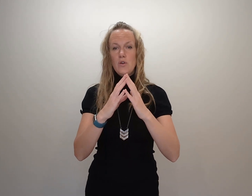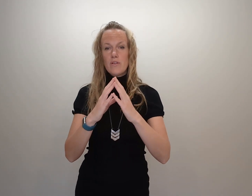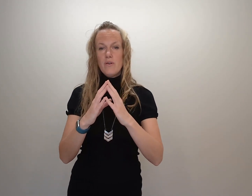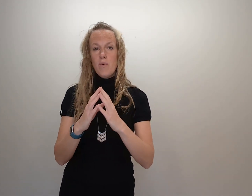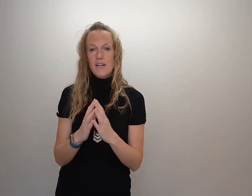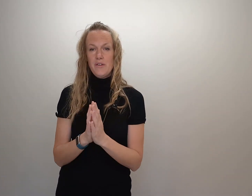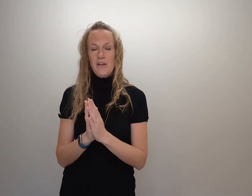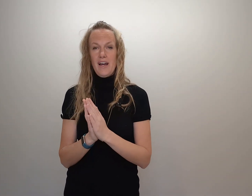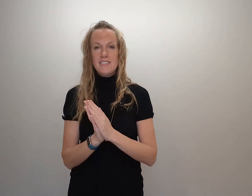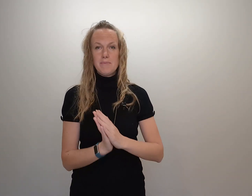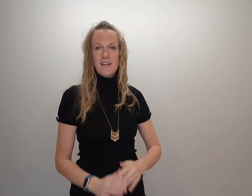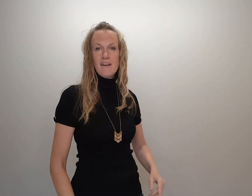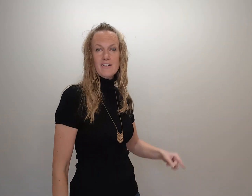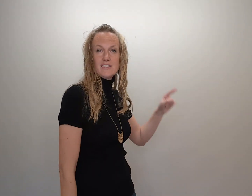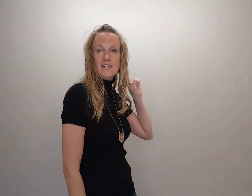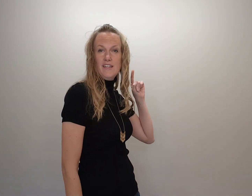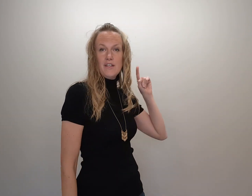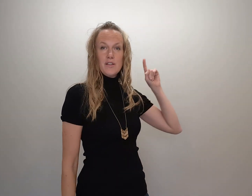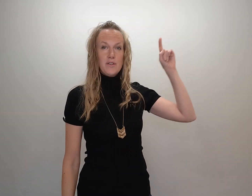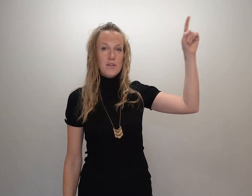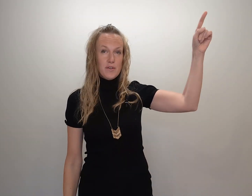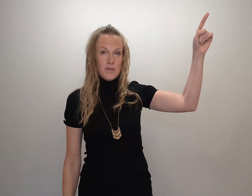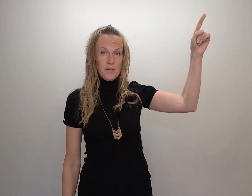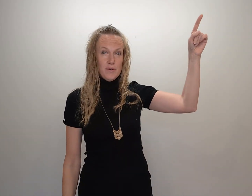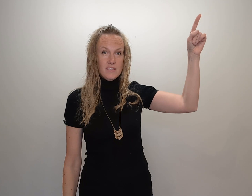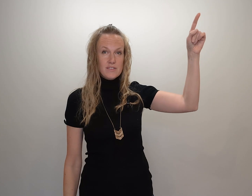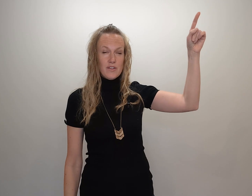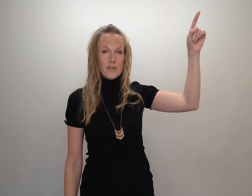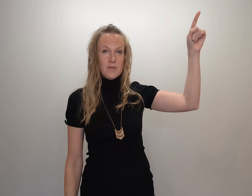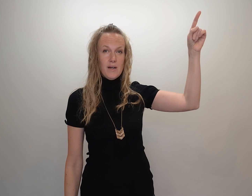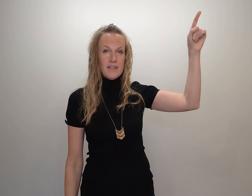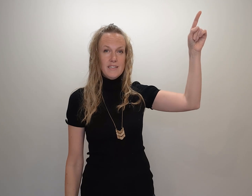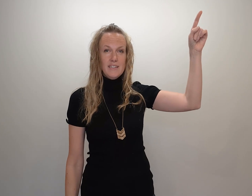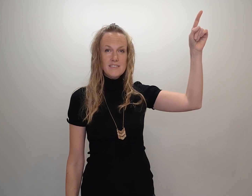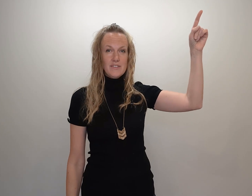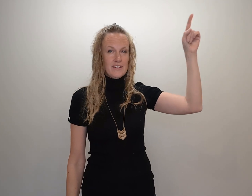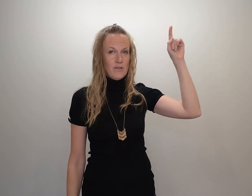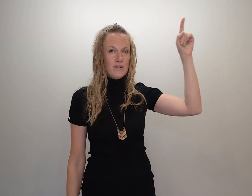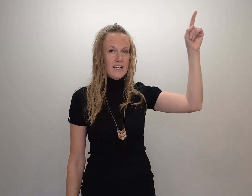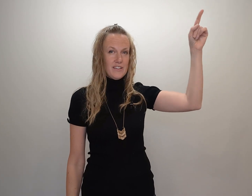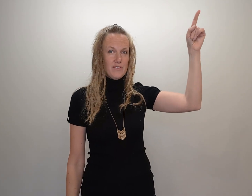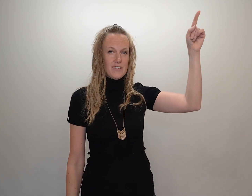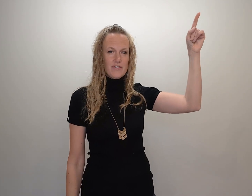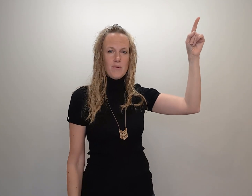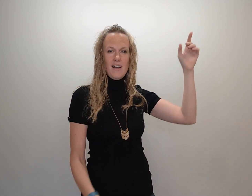You're the one who guides my heart. You, so you're the one. So you're going to hold that you there for a